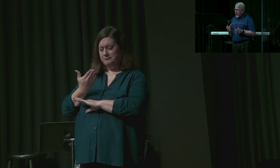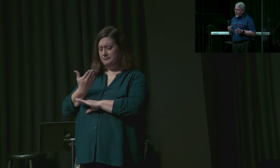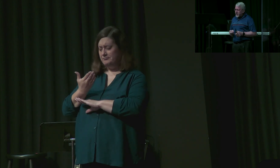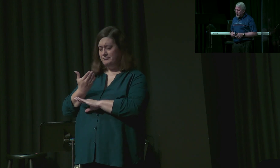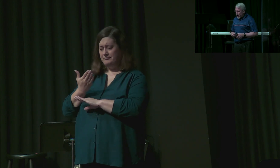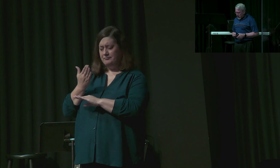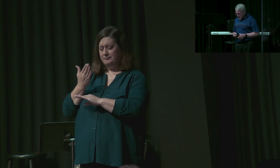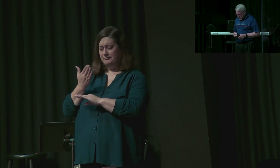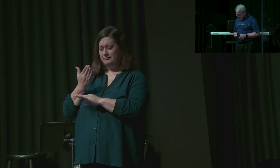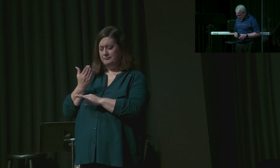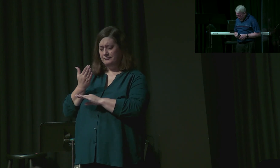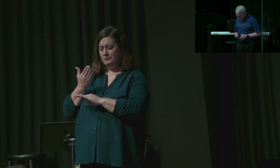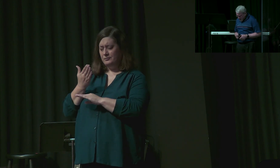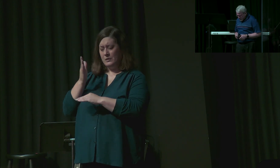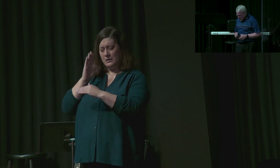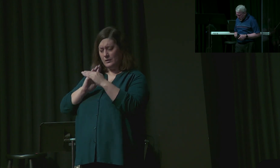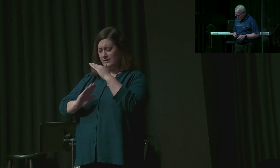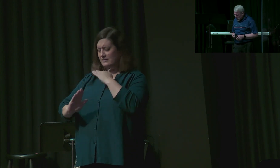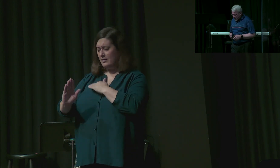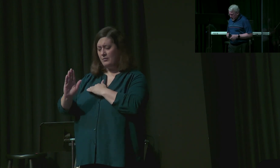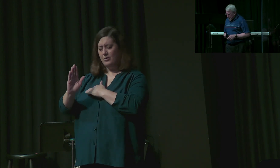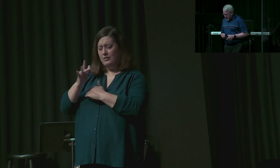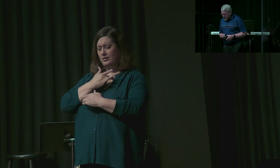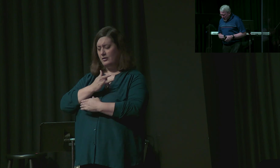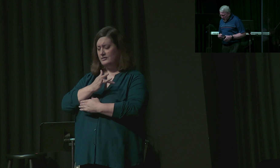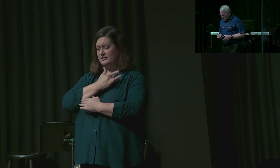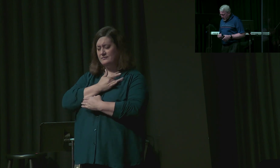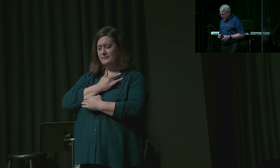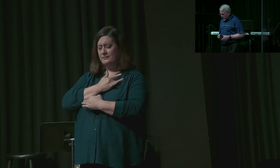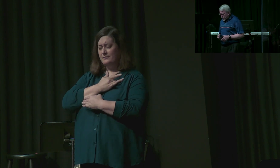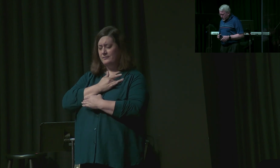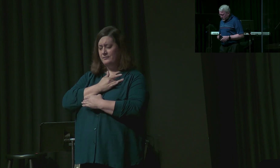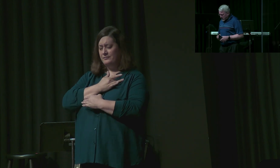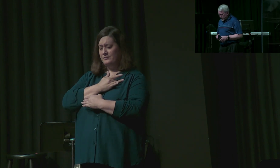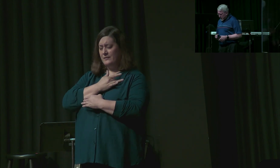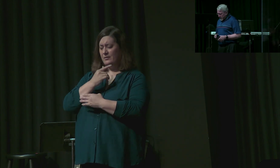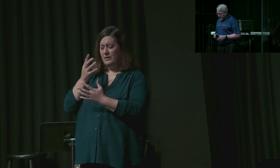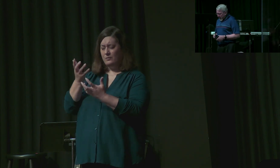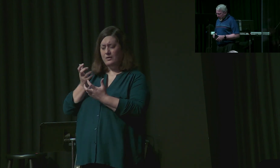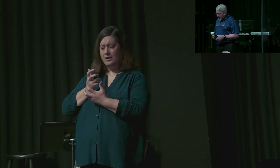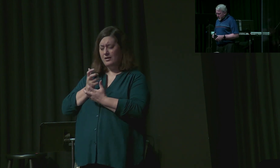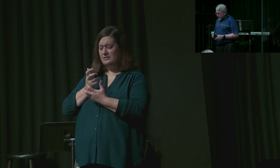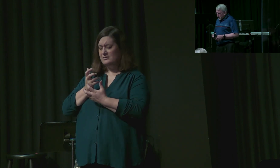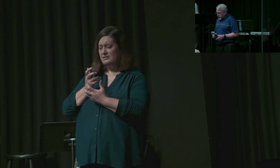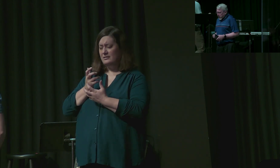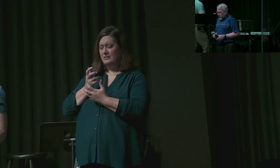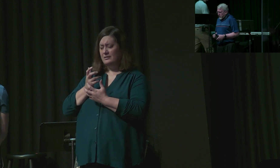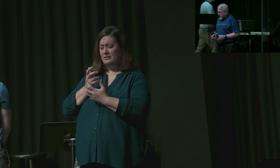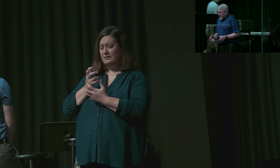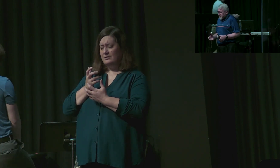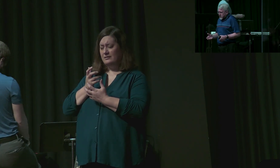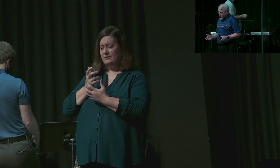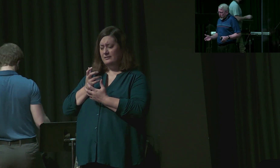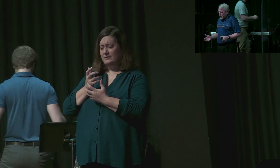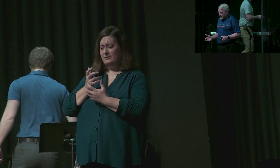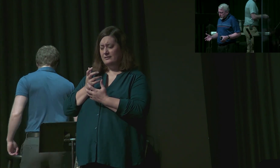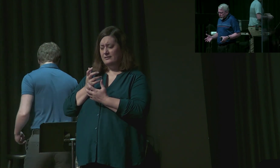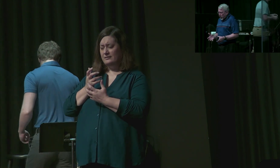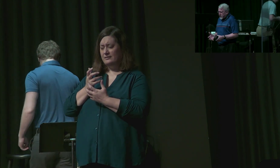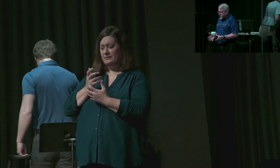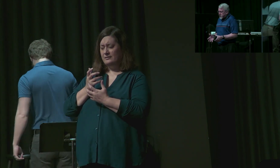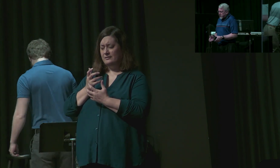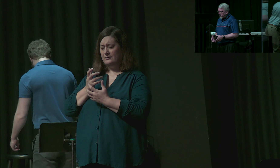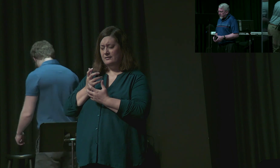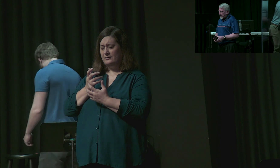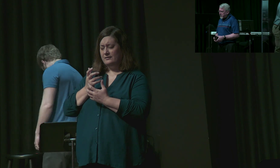Oh, how we long to stand before you and bow before you as the blessed ones